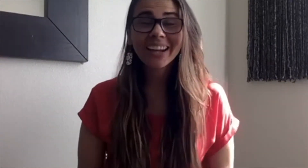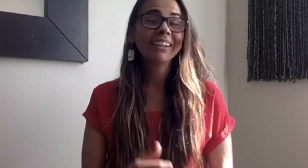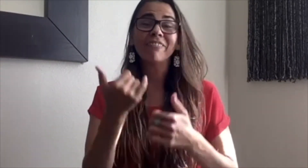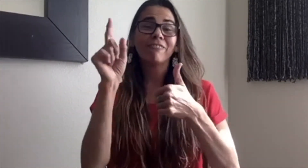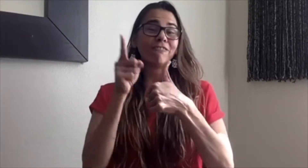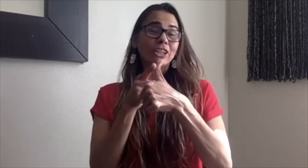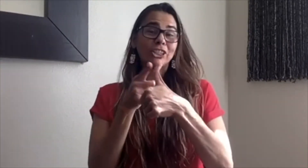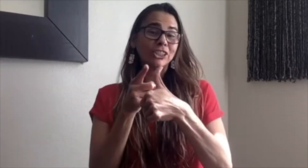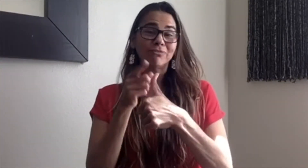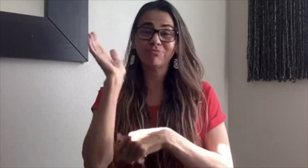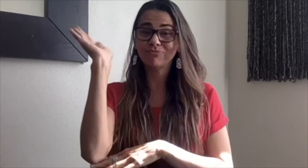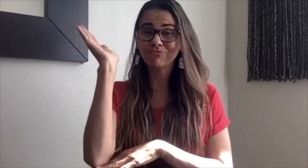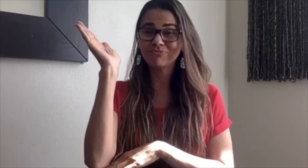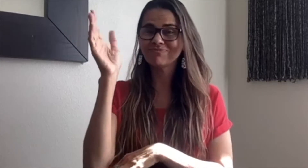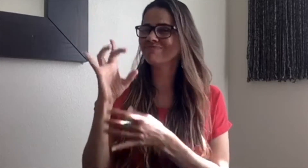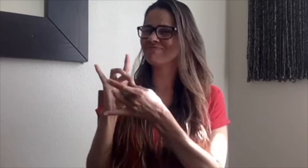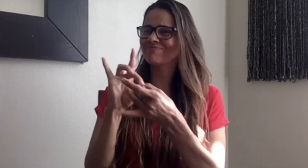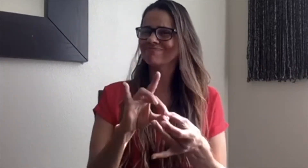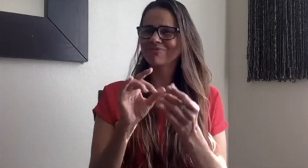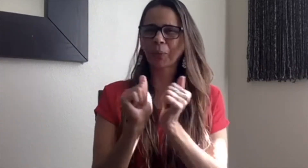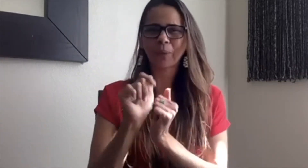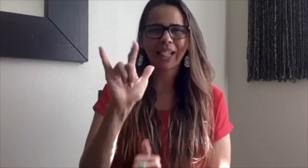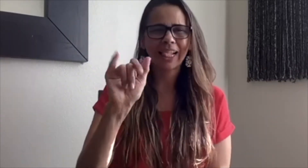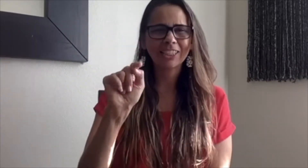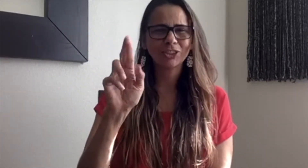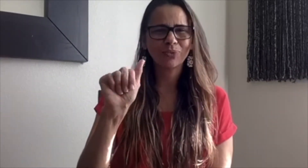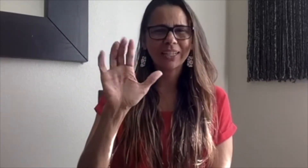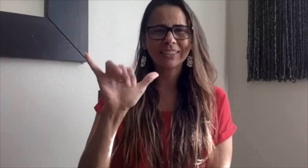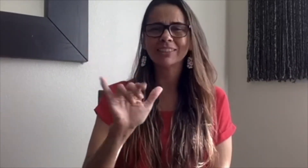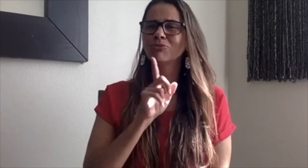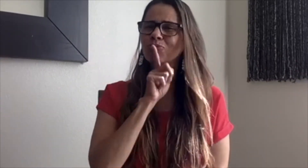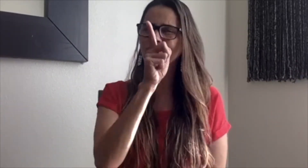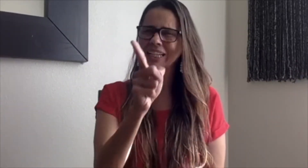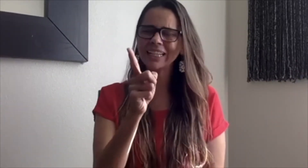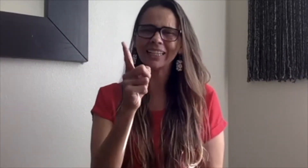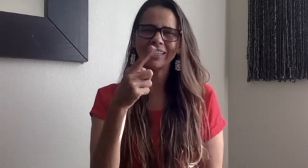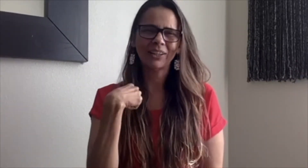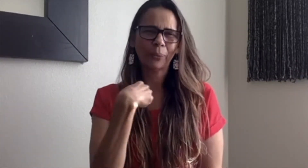are presentations. The first presentation is in regards to literacy.